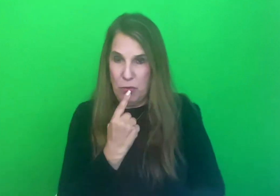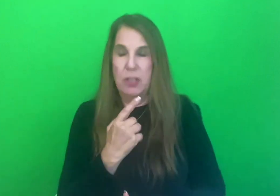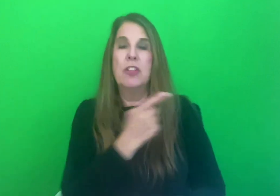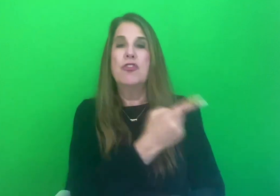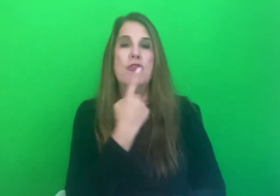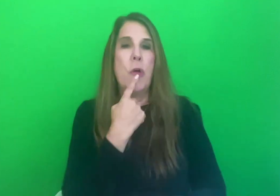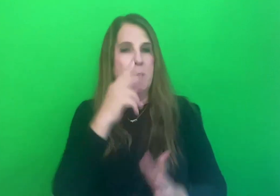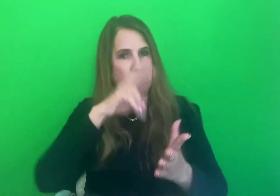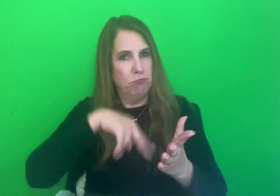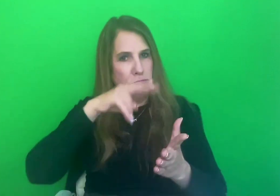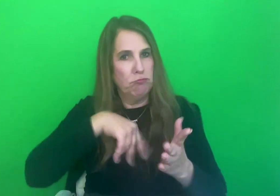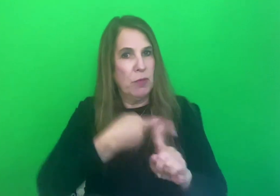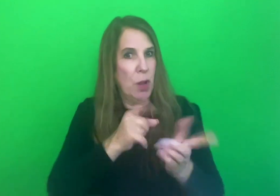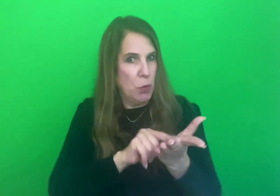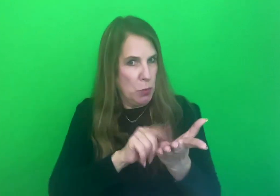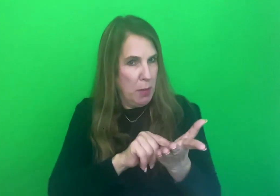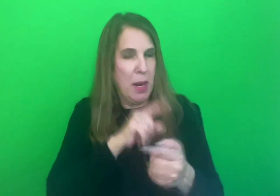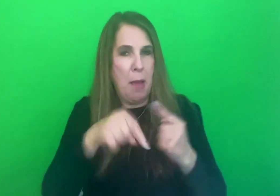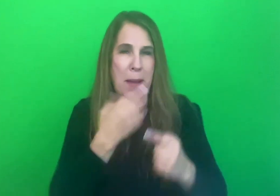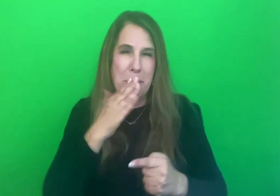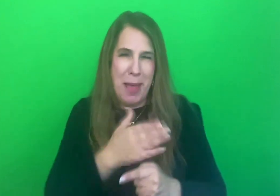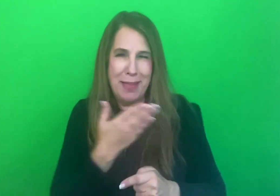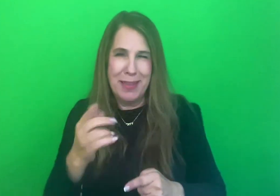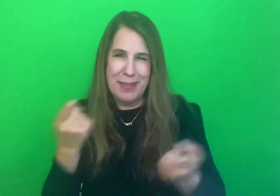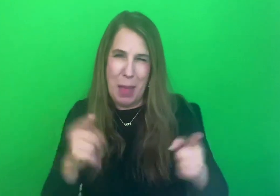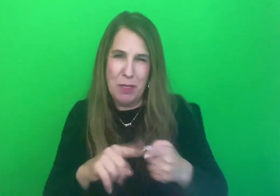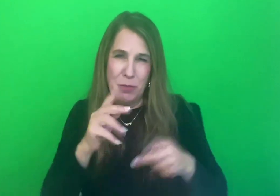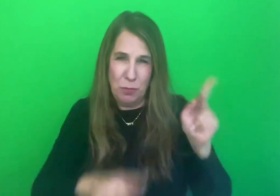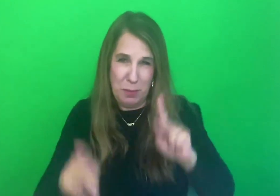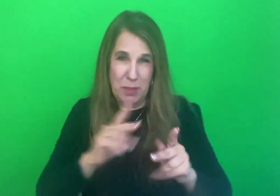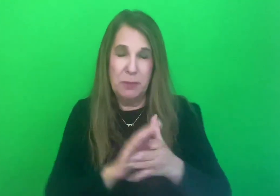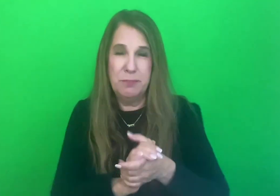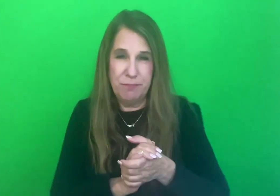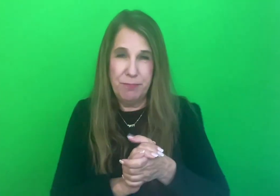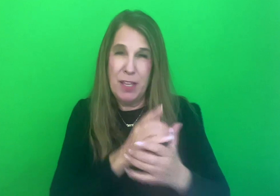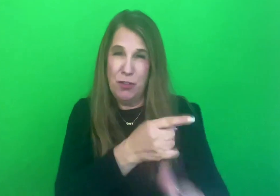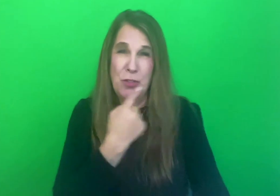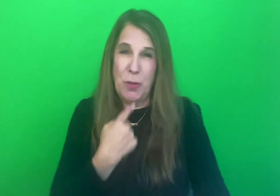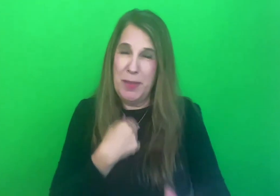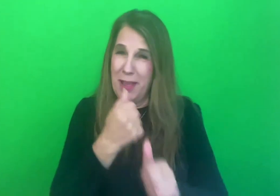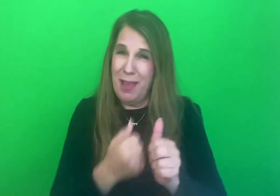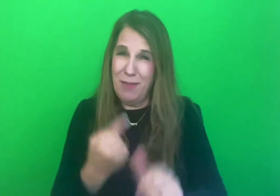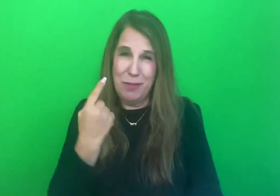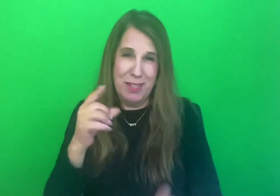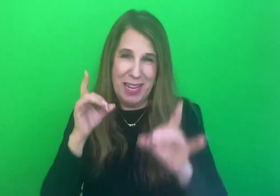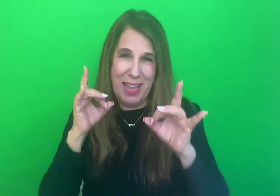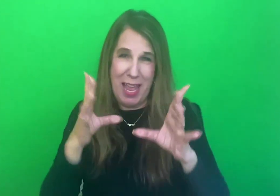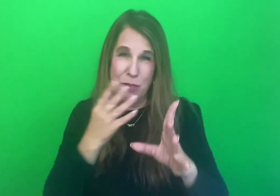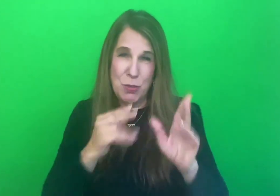read me stories from the newspaper of bad things happening to people, tell me that everyone hates the Jews, and